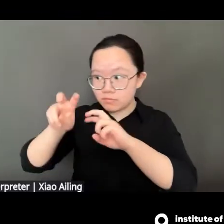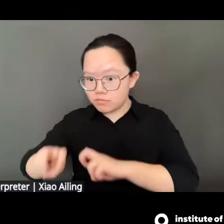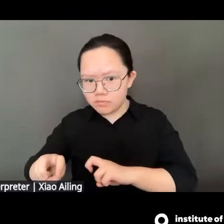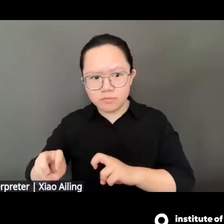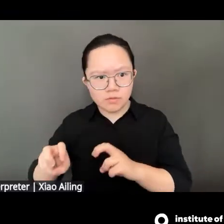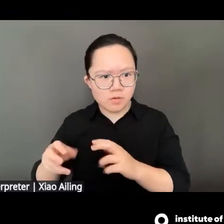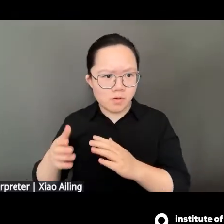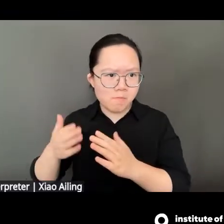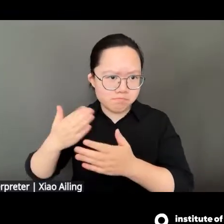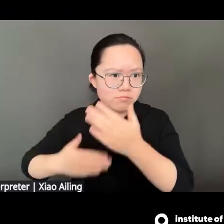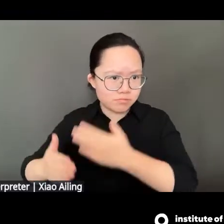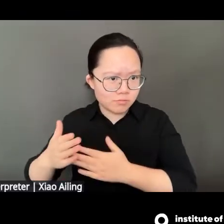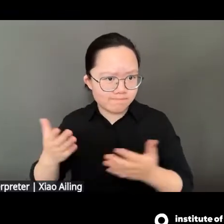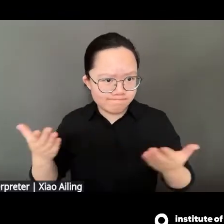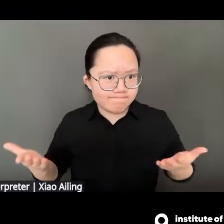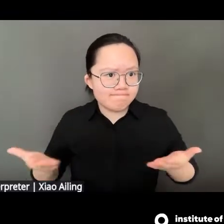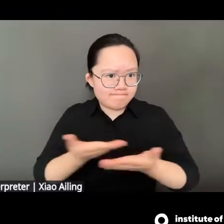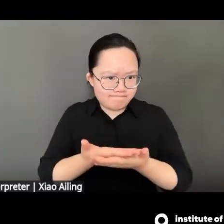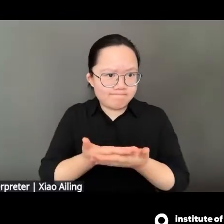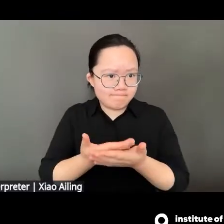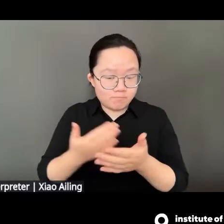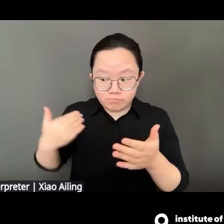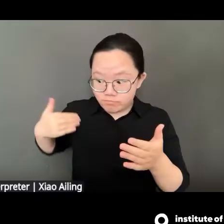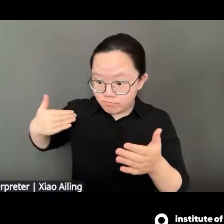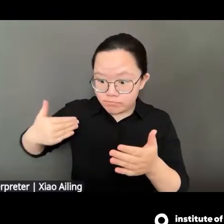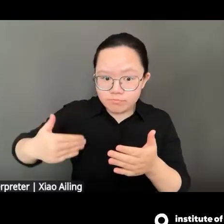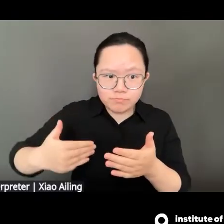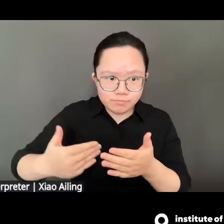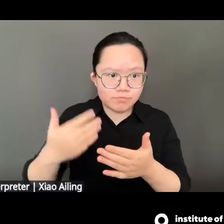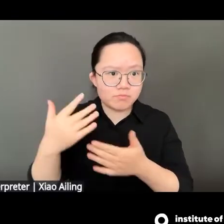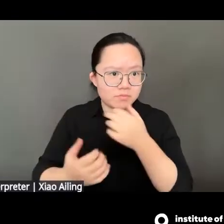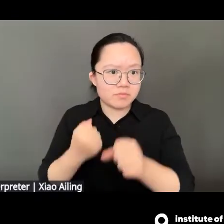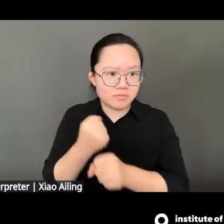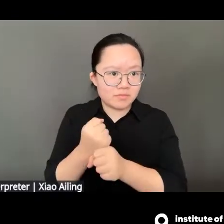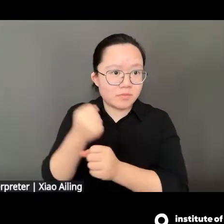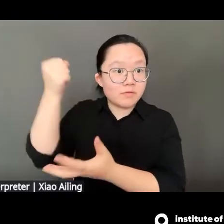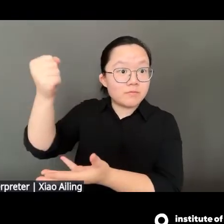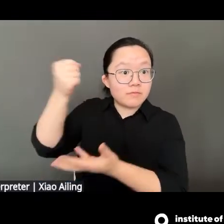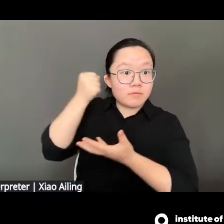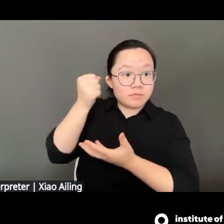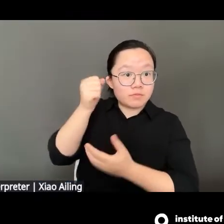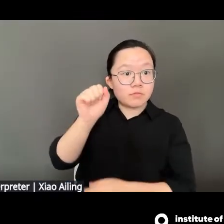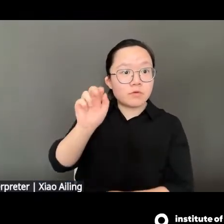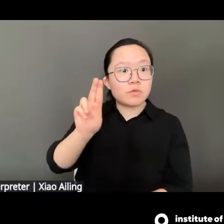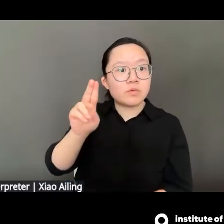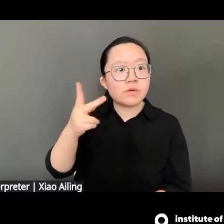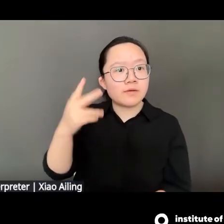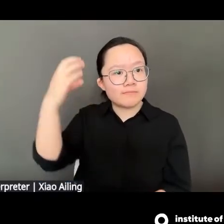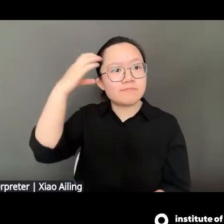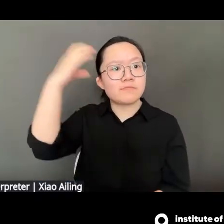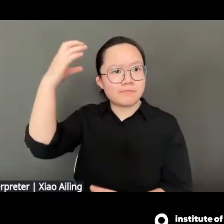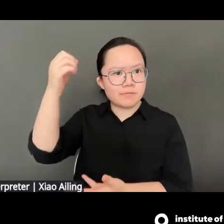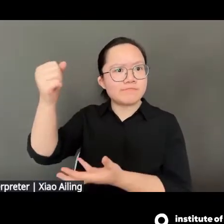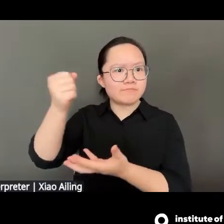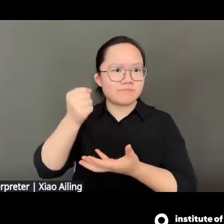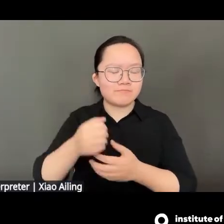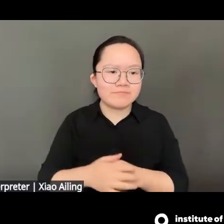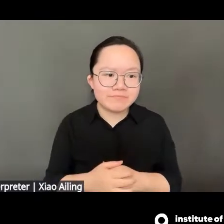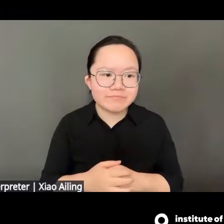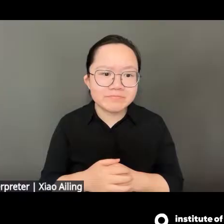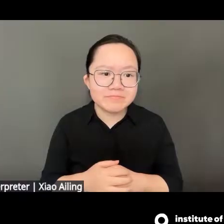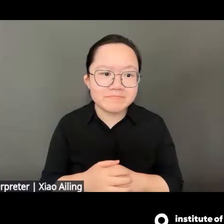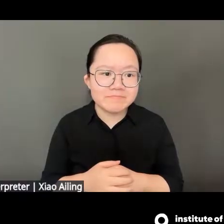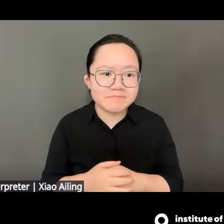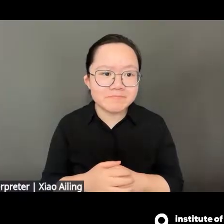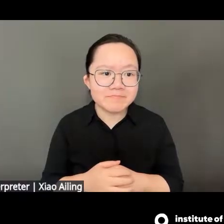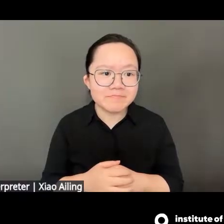with important significant funding from the UK government. So on behalf of IDS, I just want to say a quick thanks to those who have